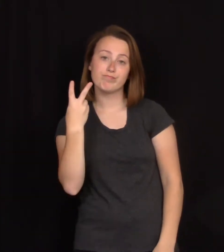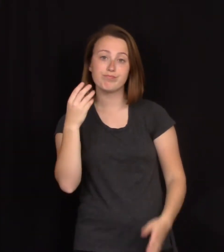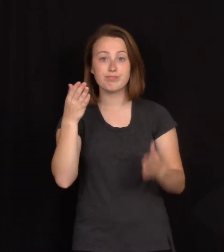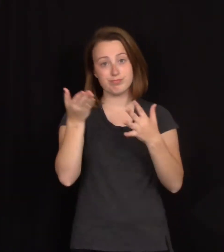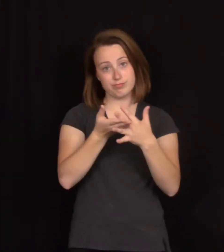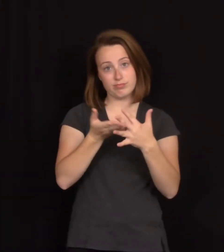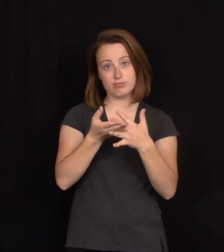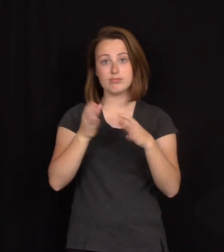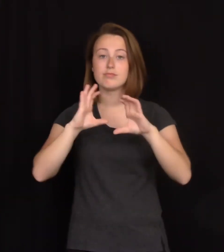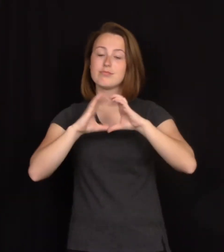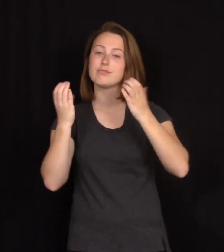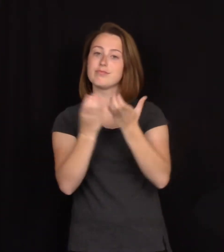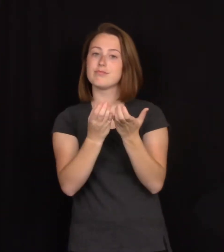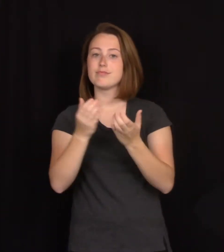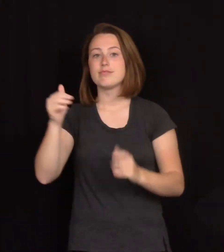intermediate ASL classes.